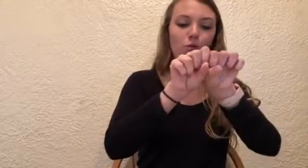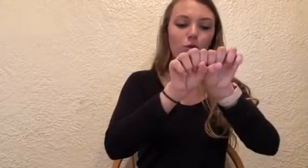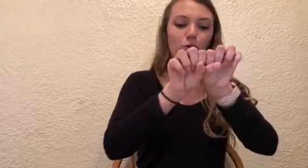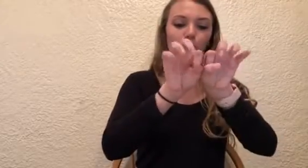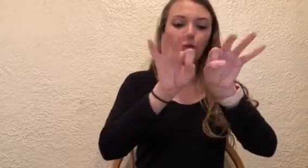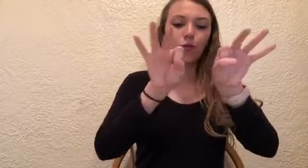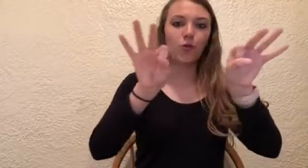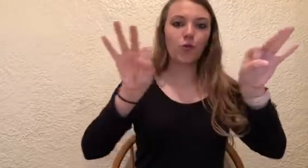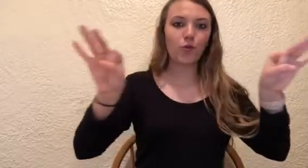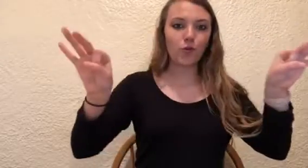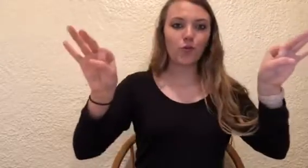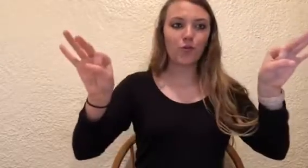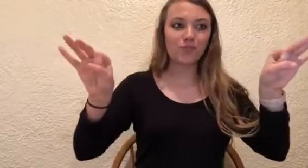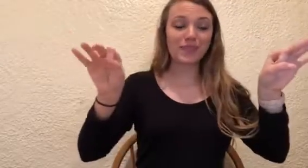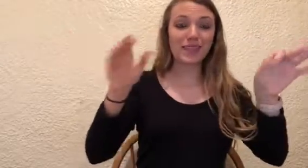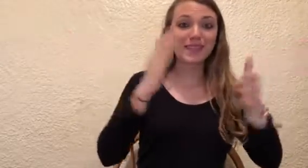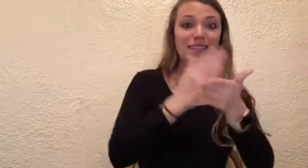Some will, some won't.